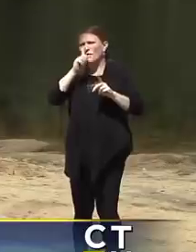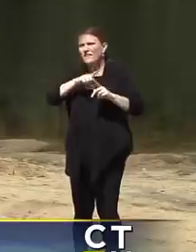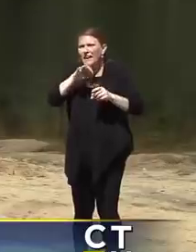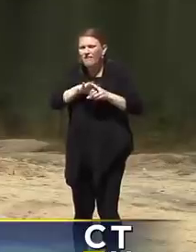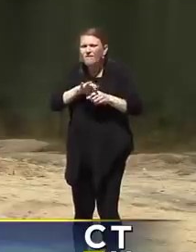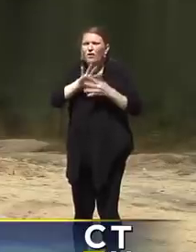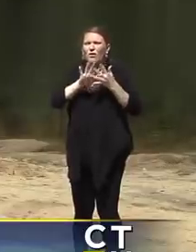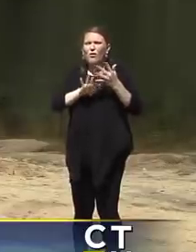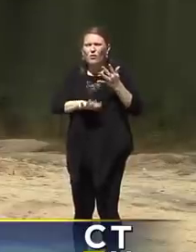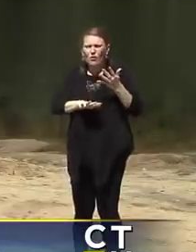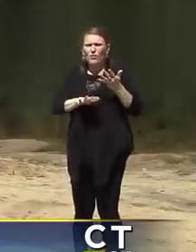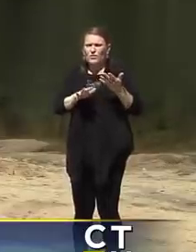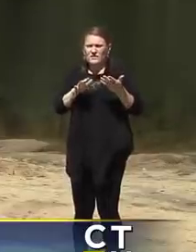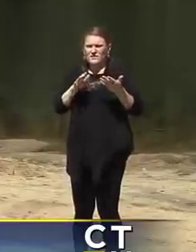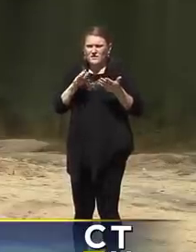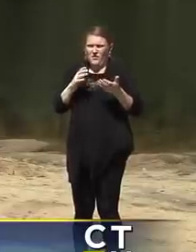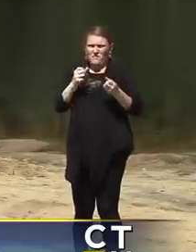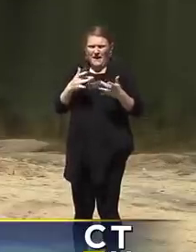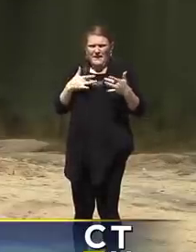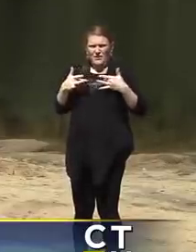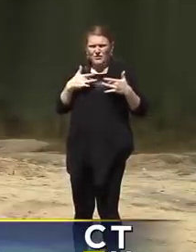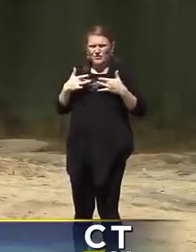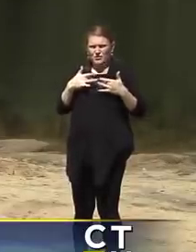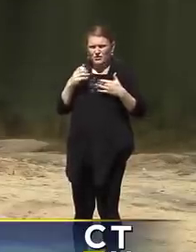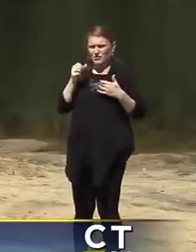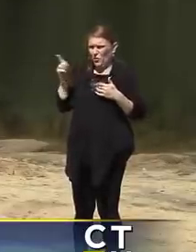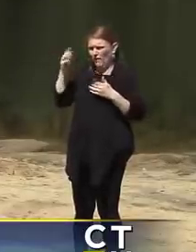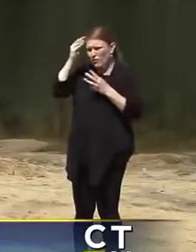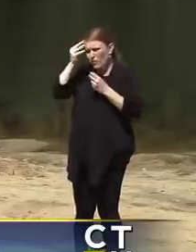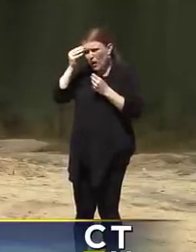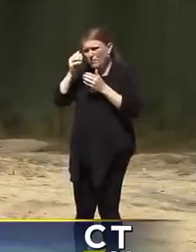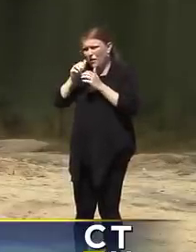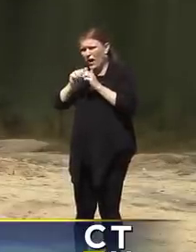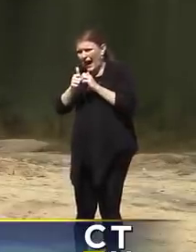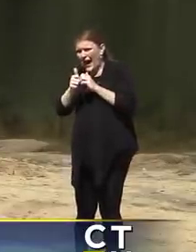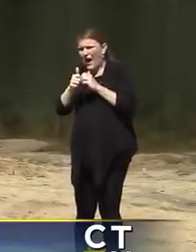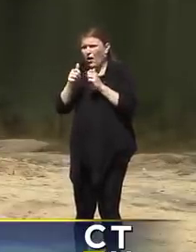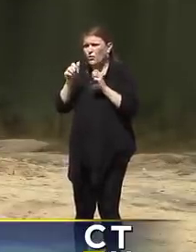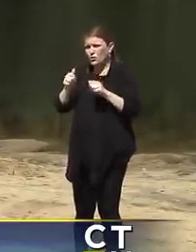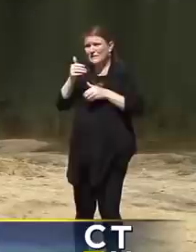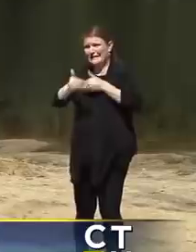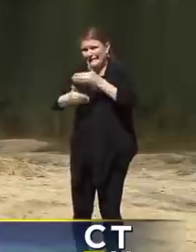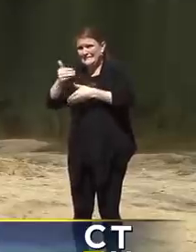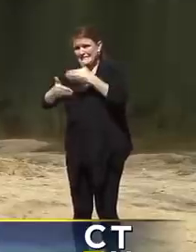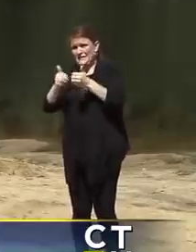broader package you could put forward that could maybe take some of the temperature out of that debate?